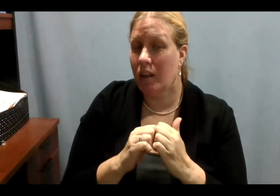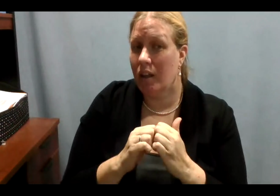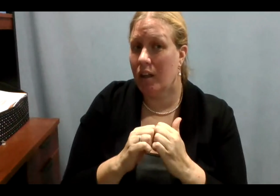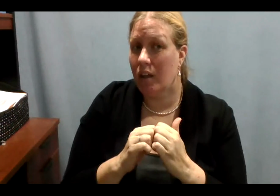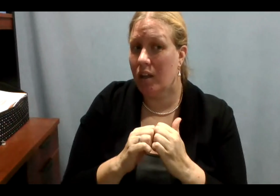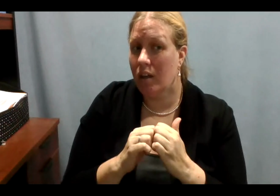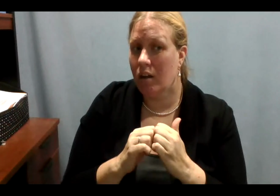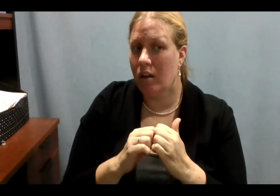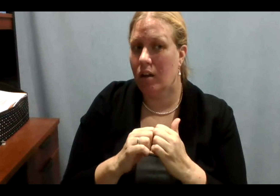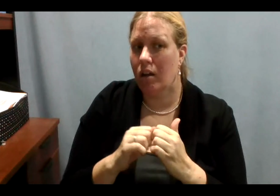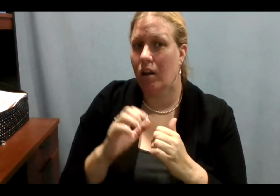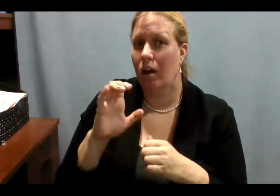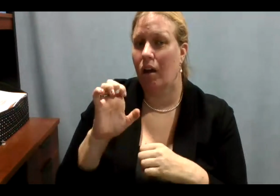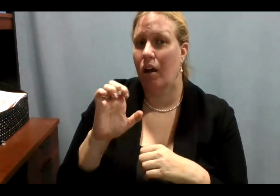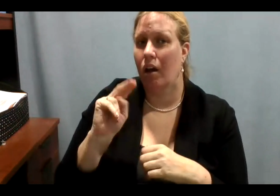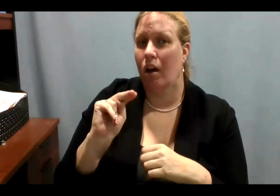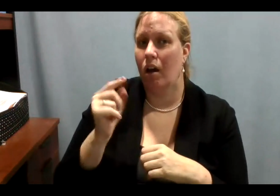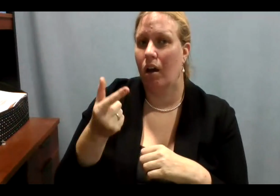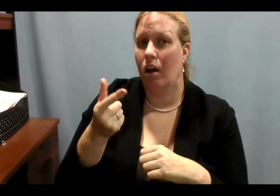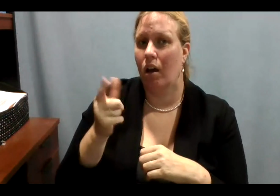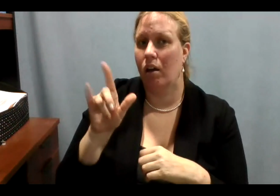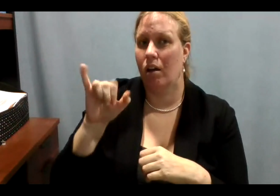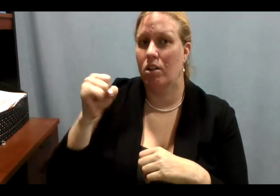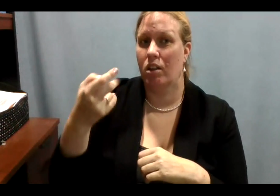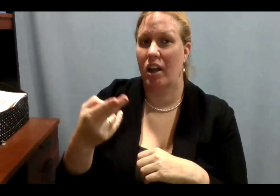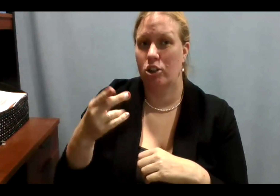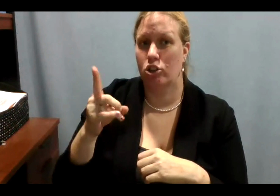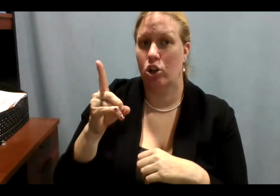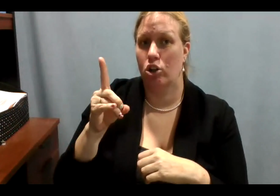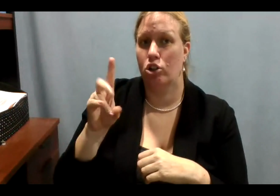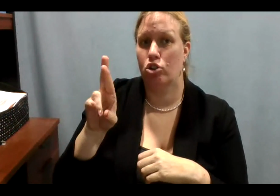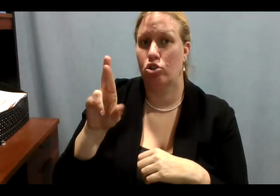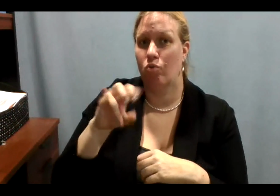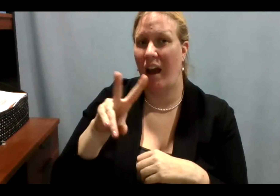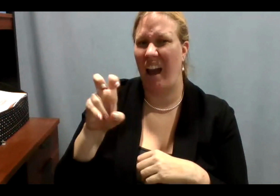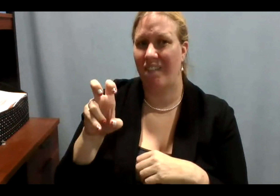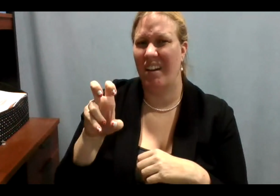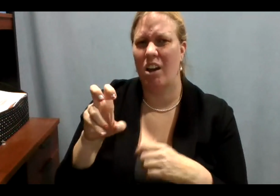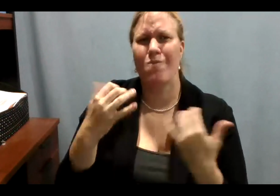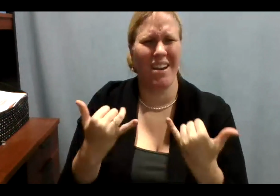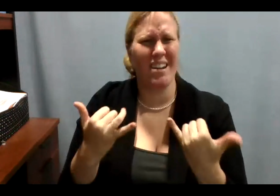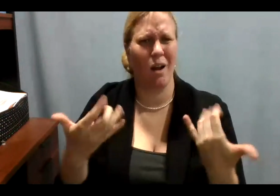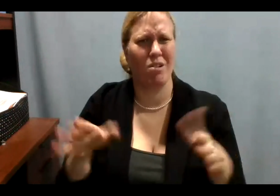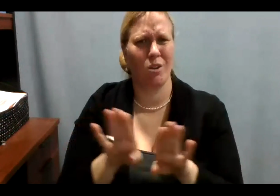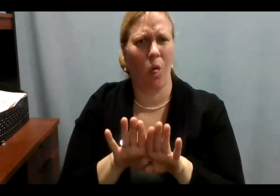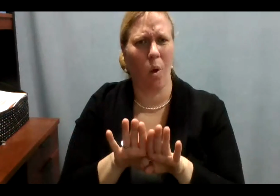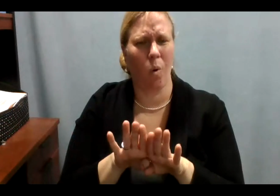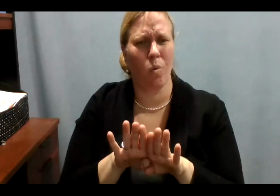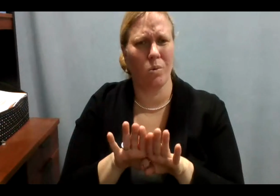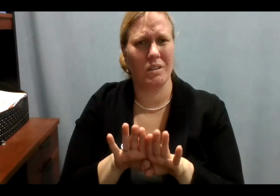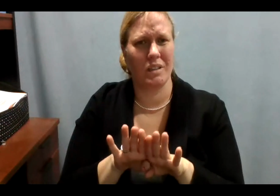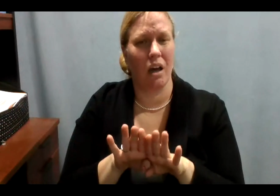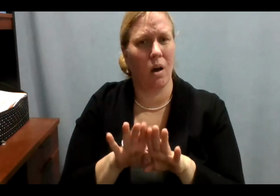reopening English Drive? Currently it's closed to car traffic. And can you speak a bit about what's the latest and why you are doing what you're doing?